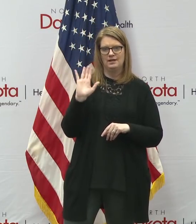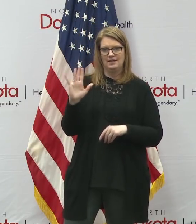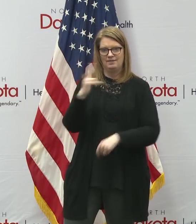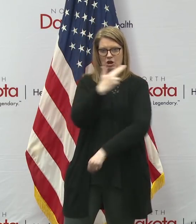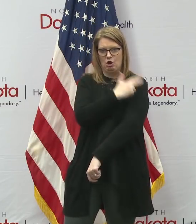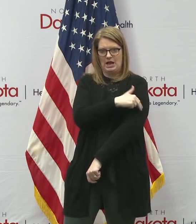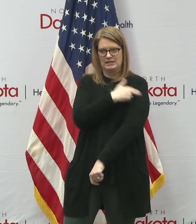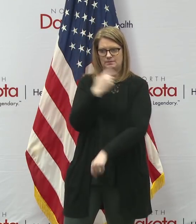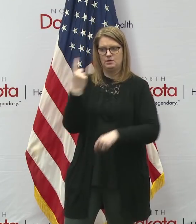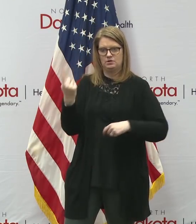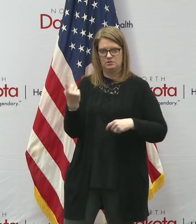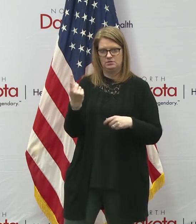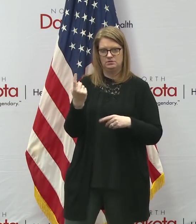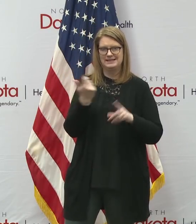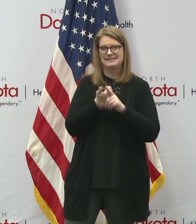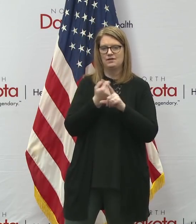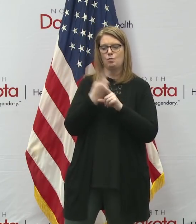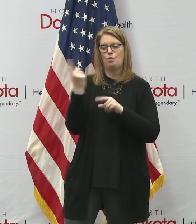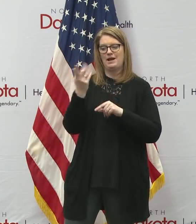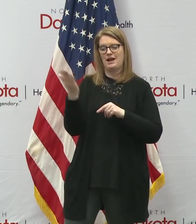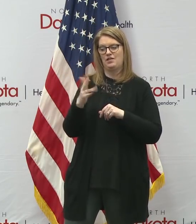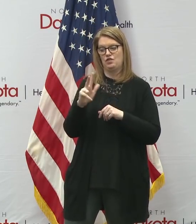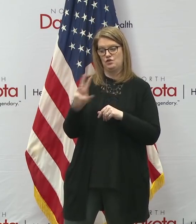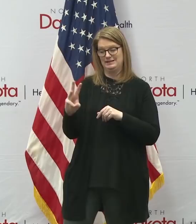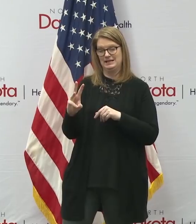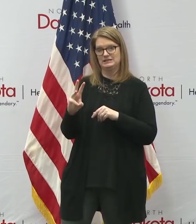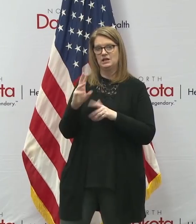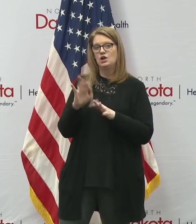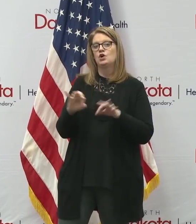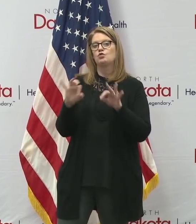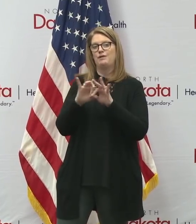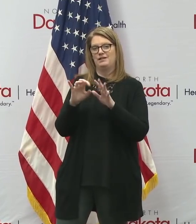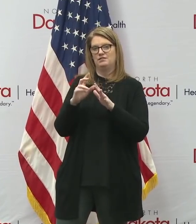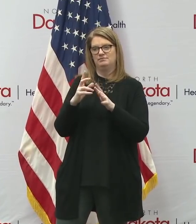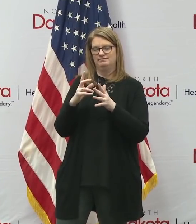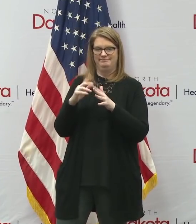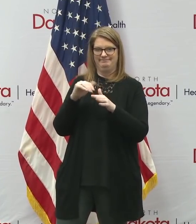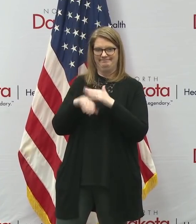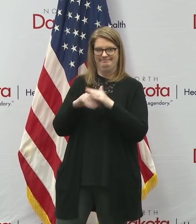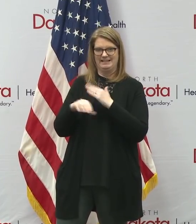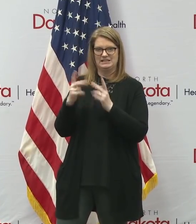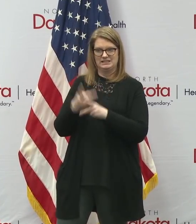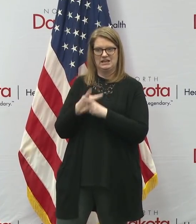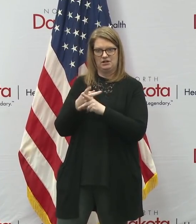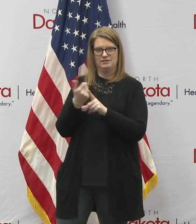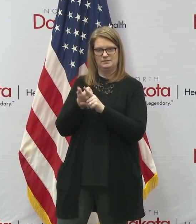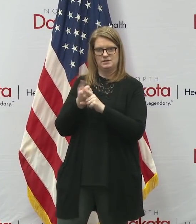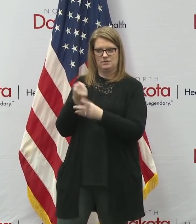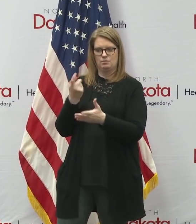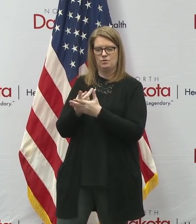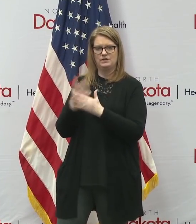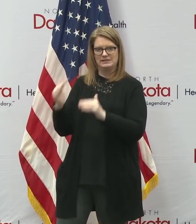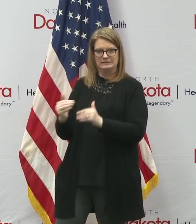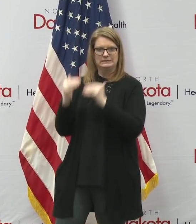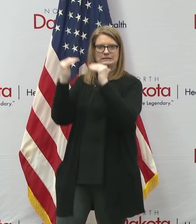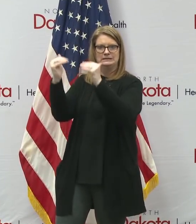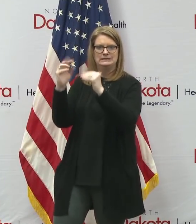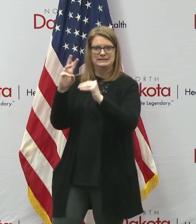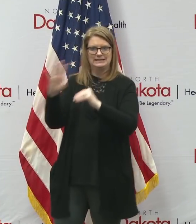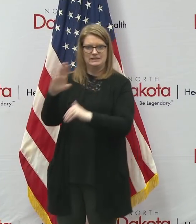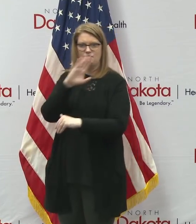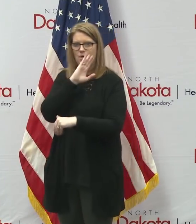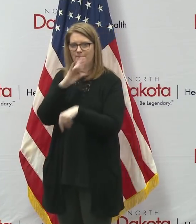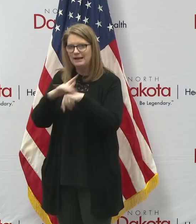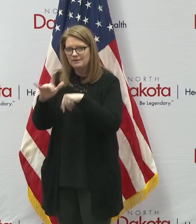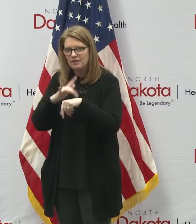which is one of the 36 critical access care that's licensed for 25, that they've got approval to go to 64. And so again,